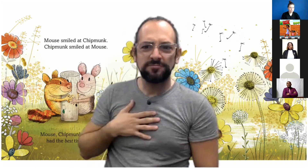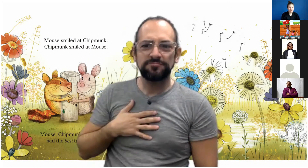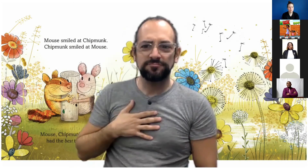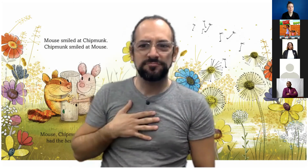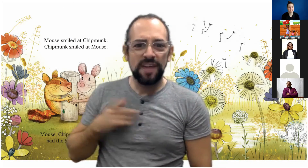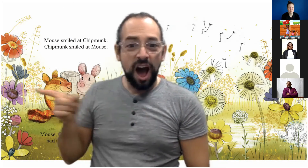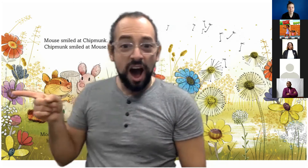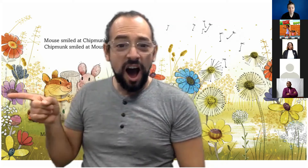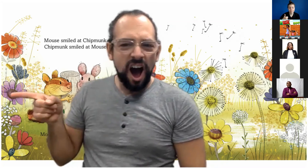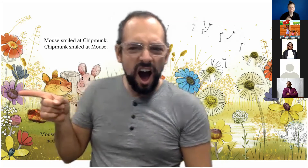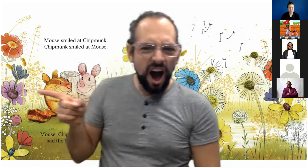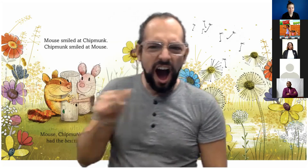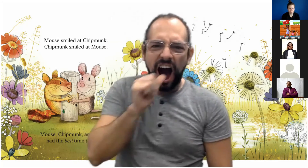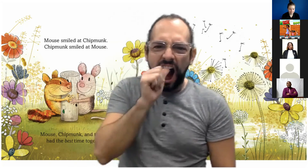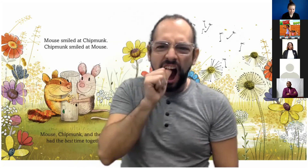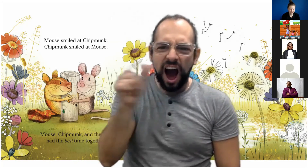with two fingers like that.